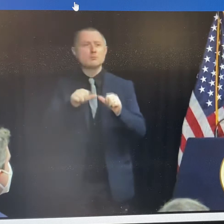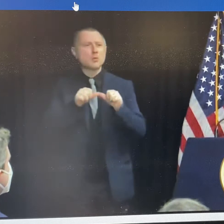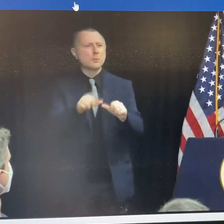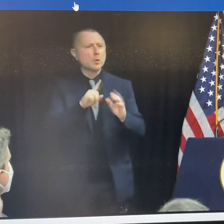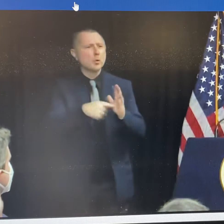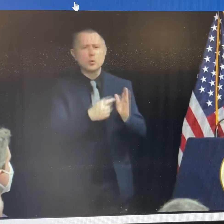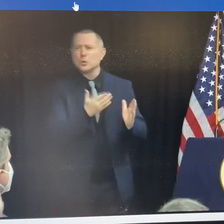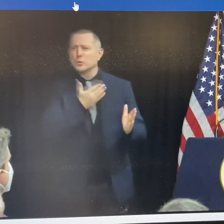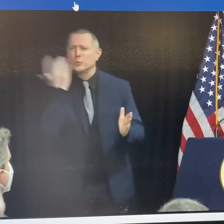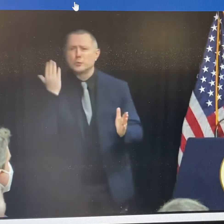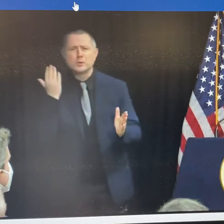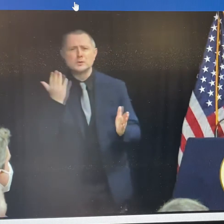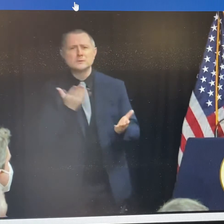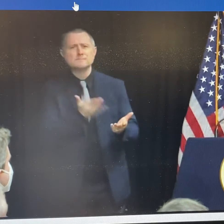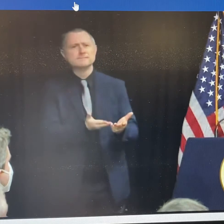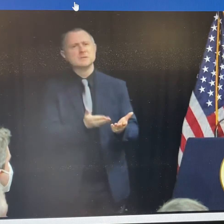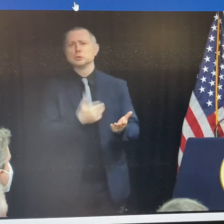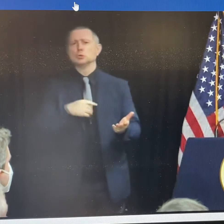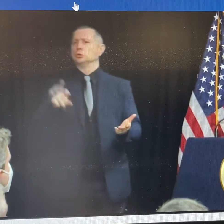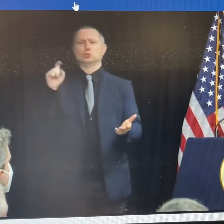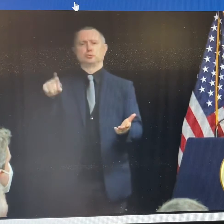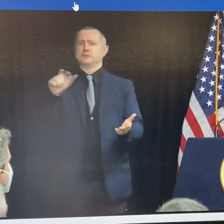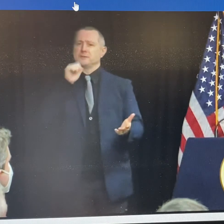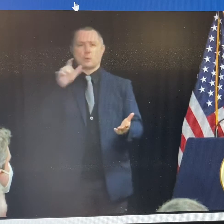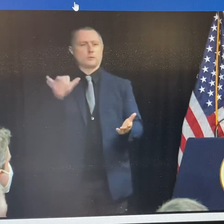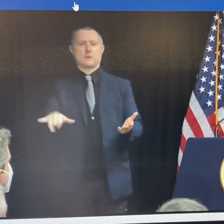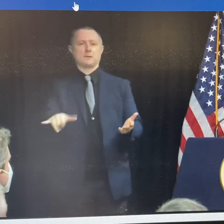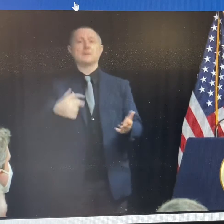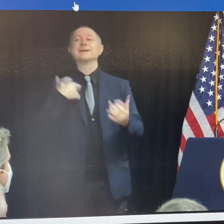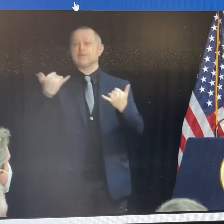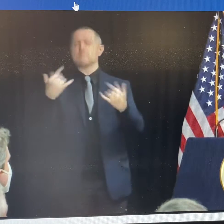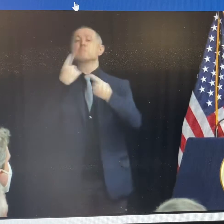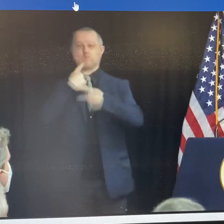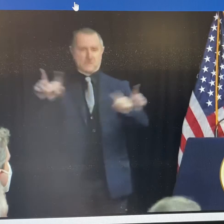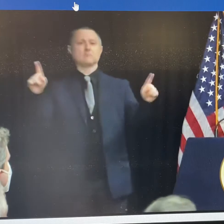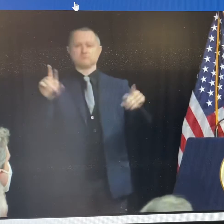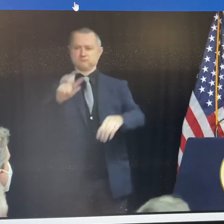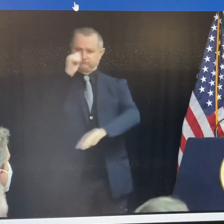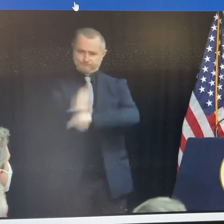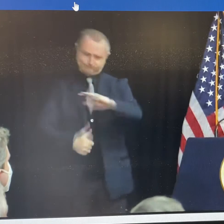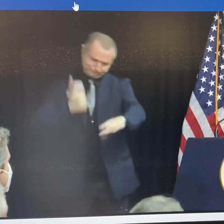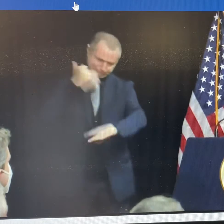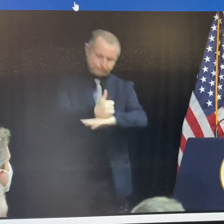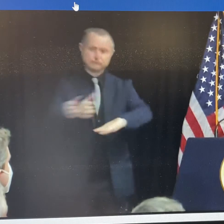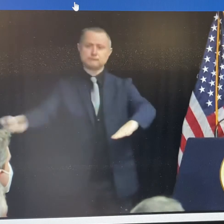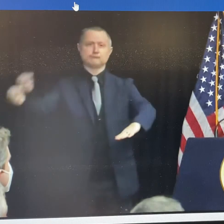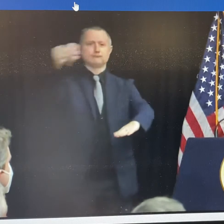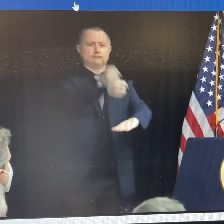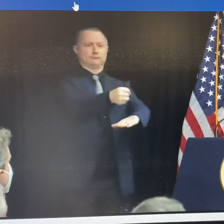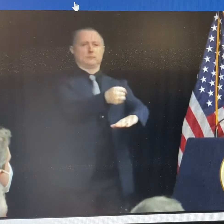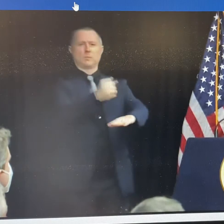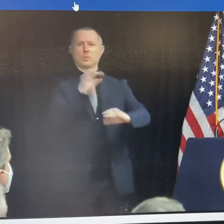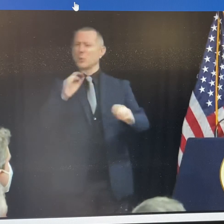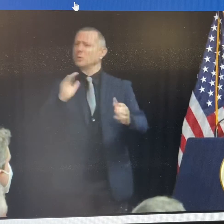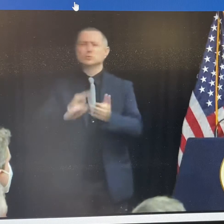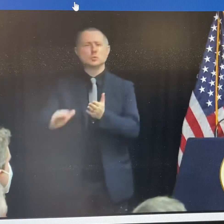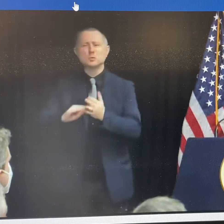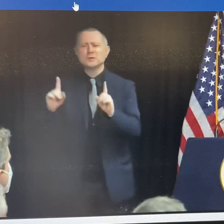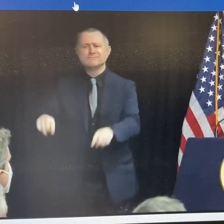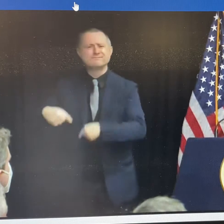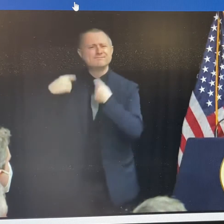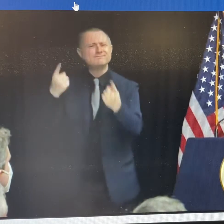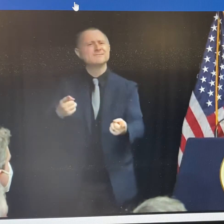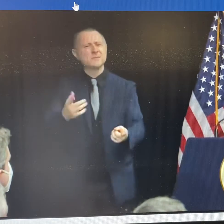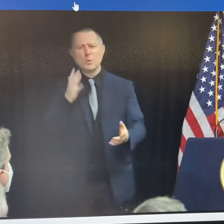an oversight and a decision that is now being corrected. But it's just been inexcusable when you think about that. I mean, why not? And